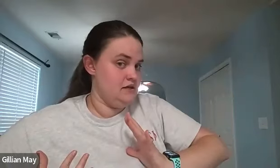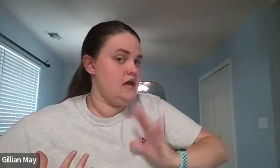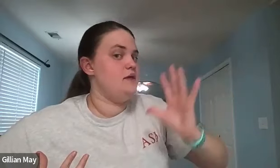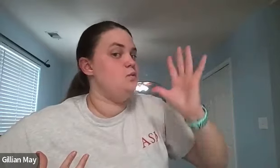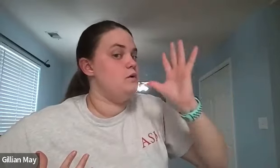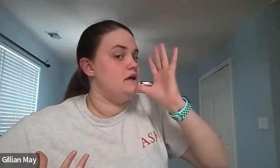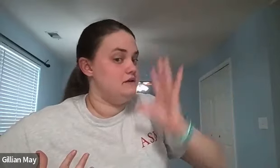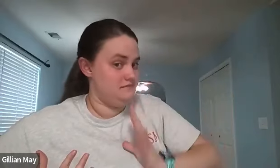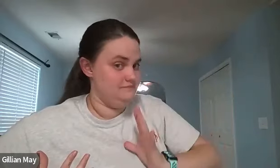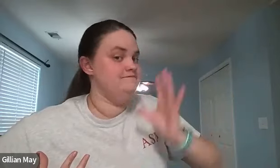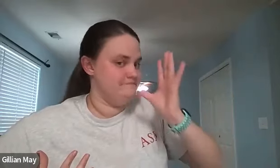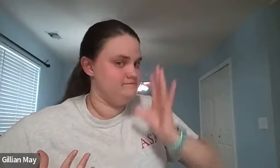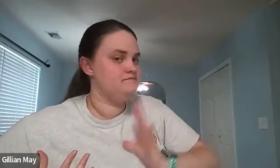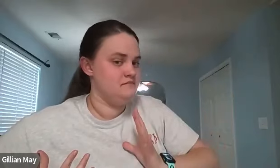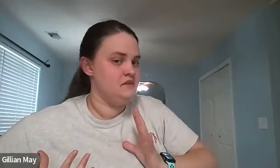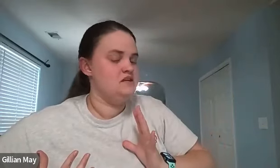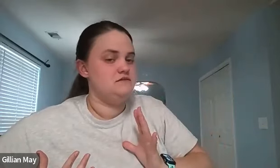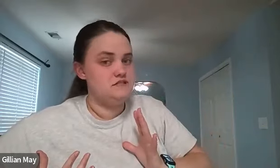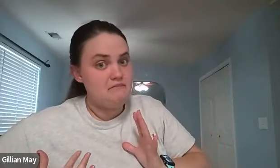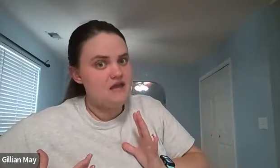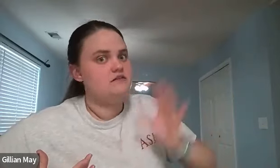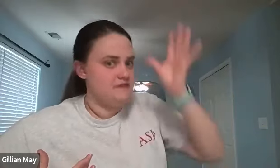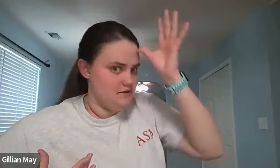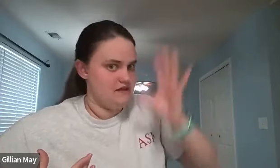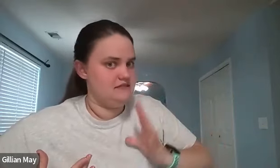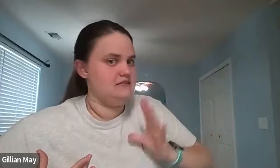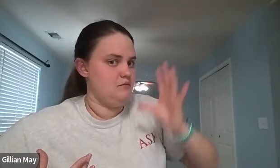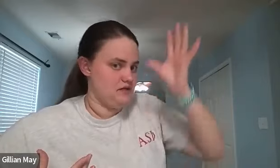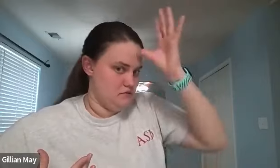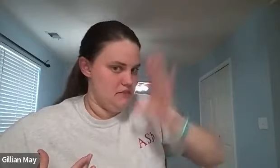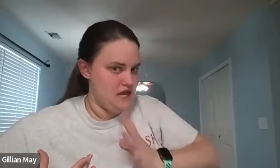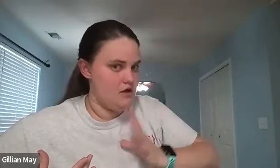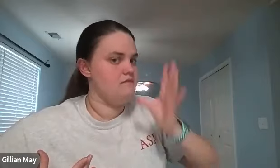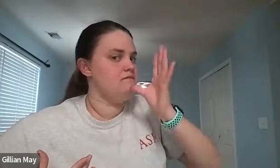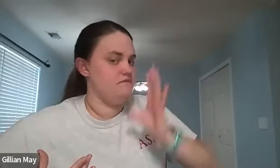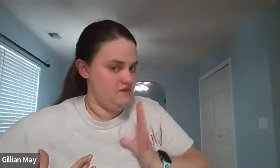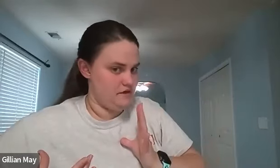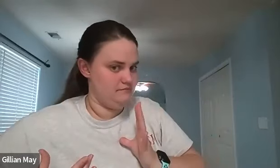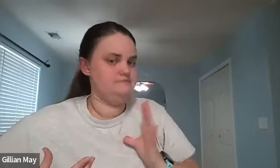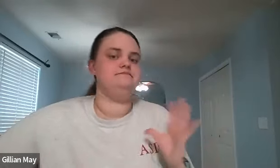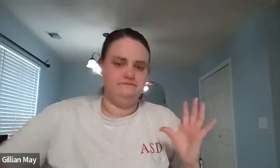and then woman. So if you're saying male or female, that's the same way. So male, female.